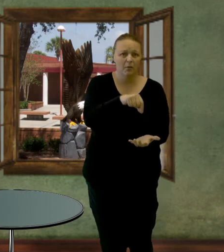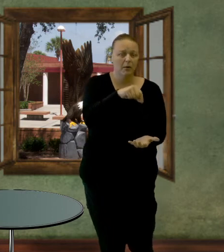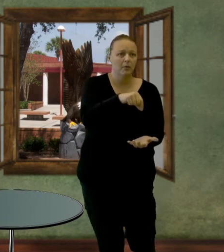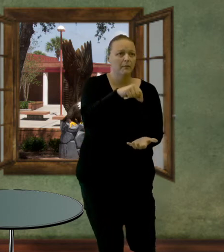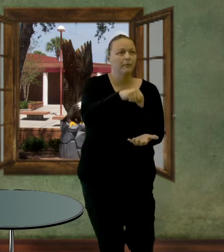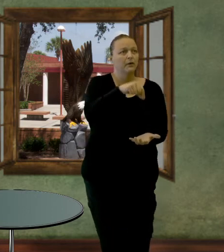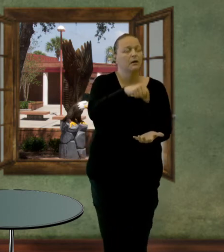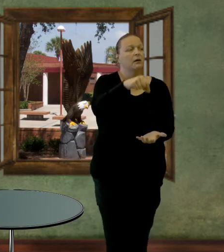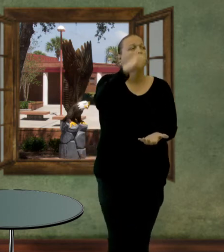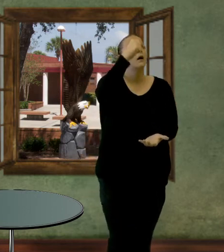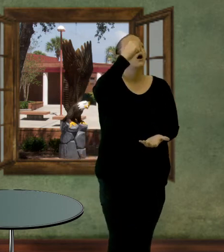bubble.